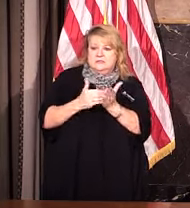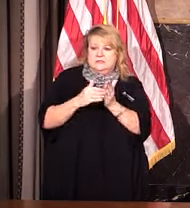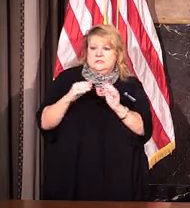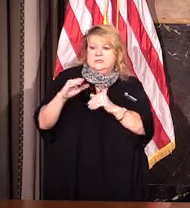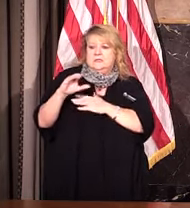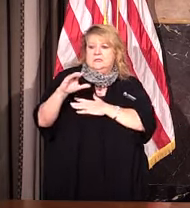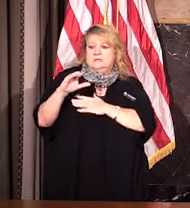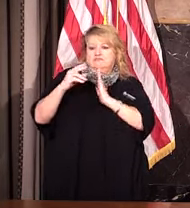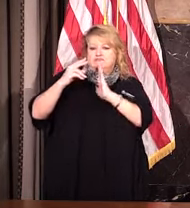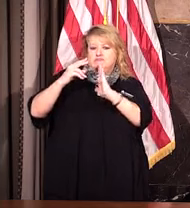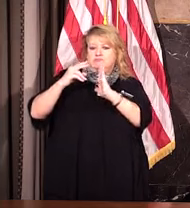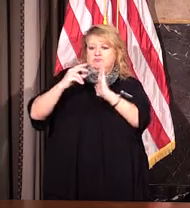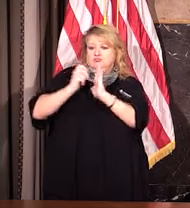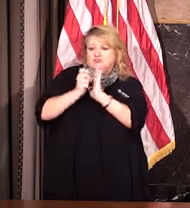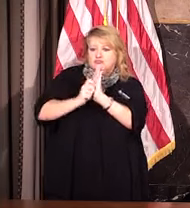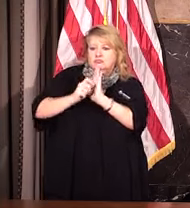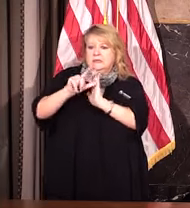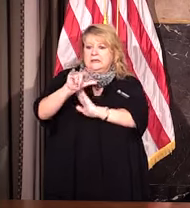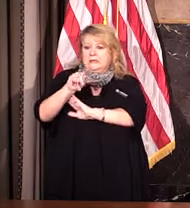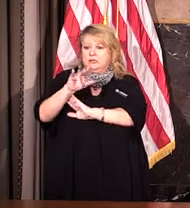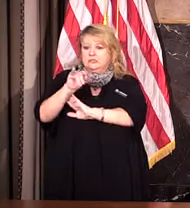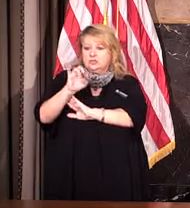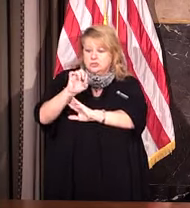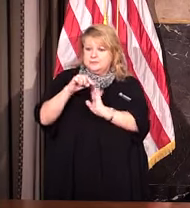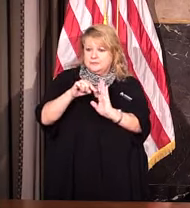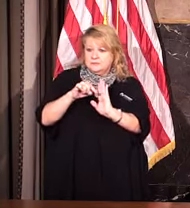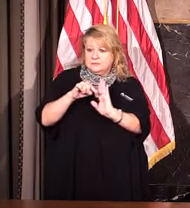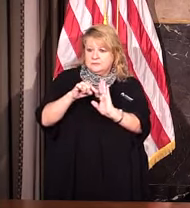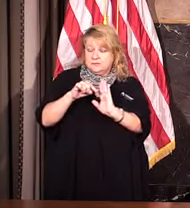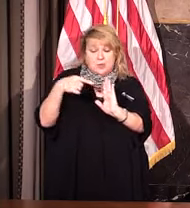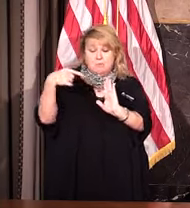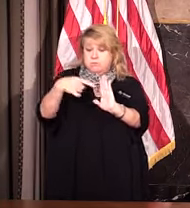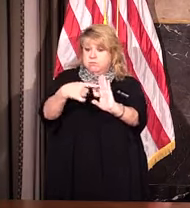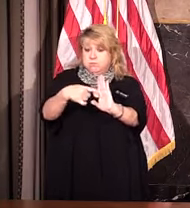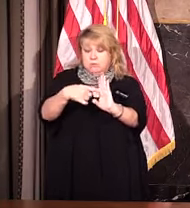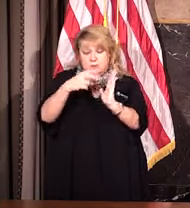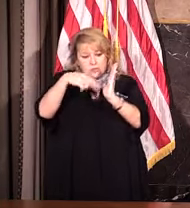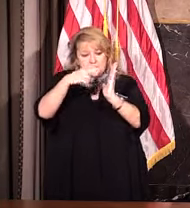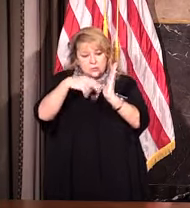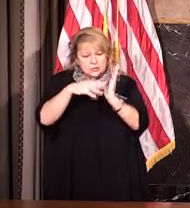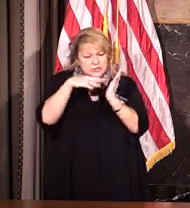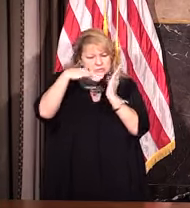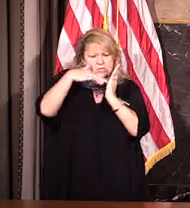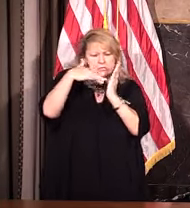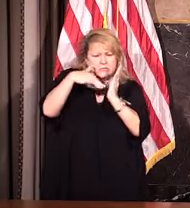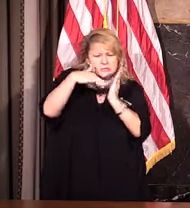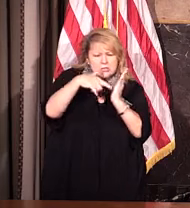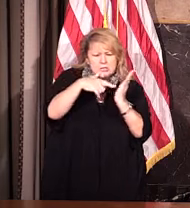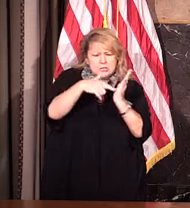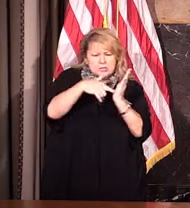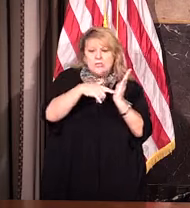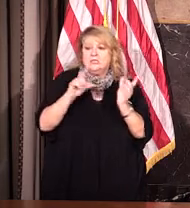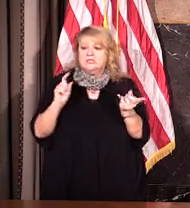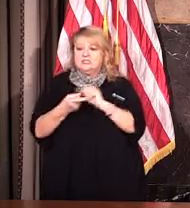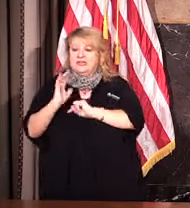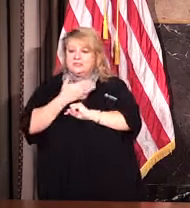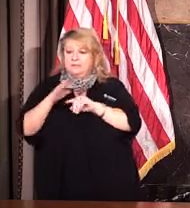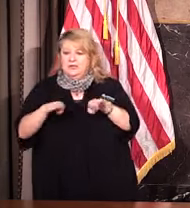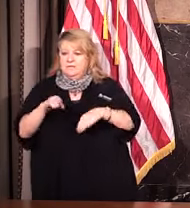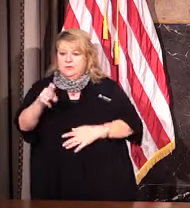the evidence-based literature tells us this: we need to change our behavior. And that, I think, is the most important.